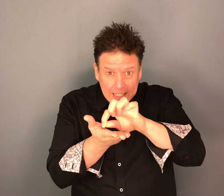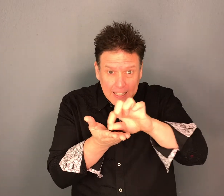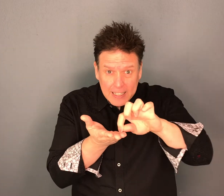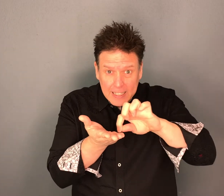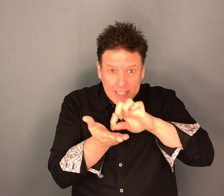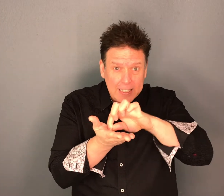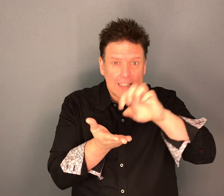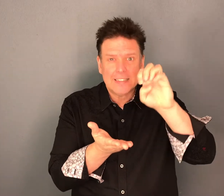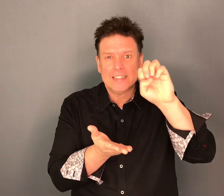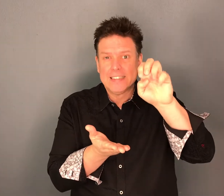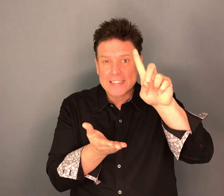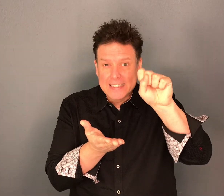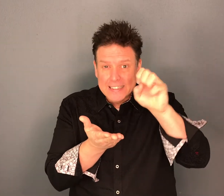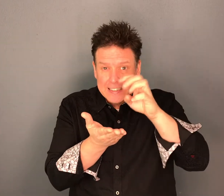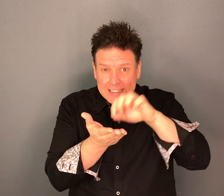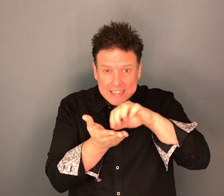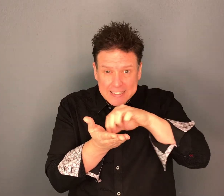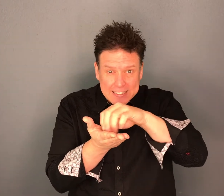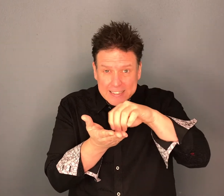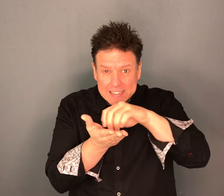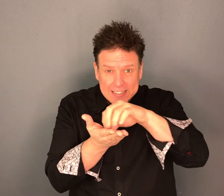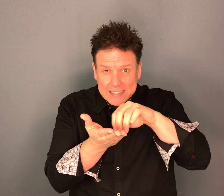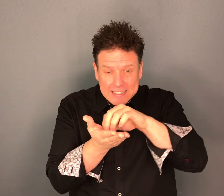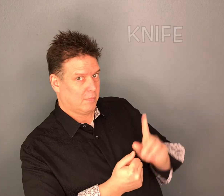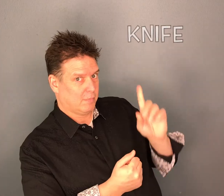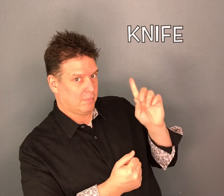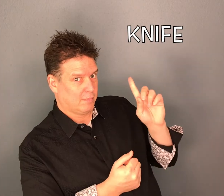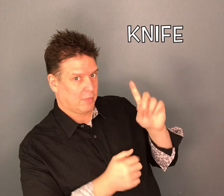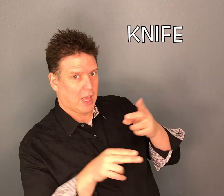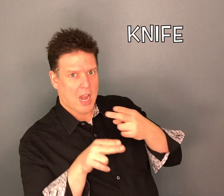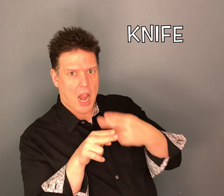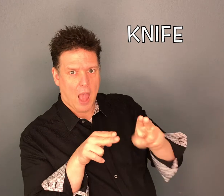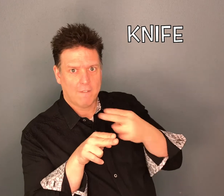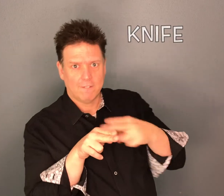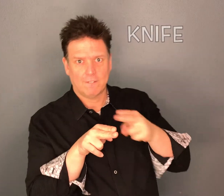A seed, it's often finger spelled.